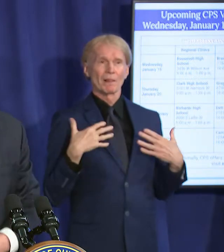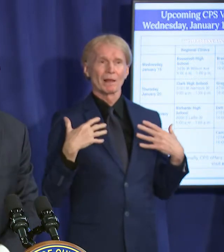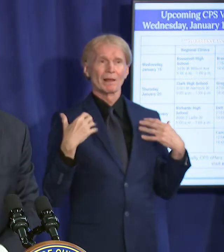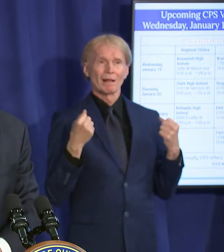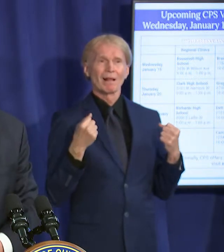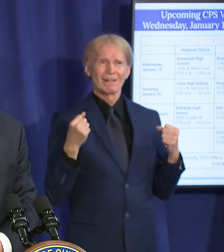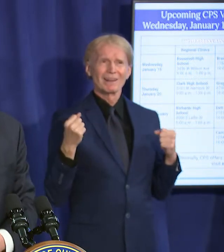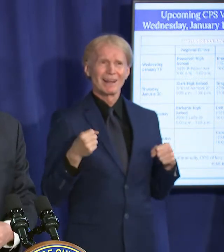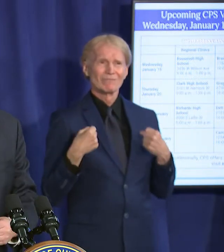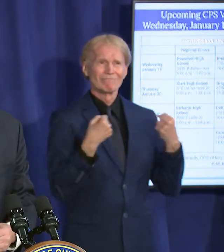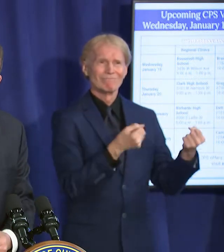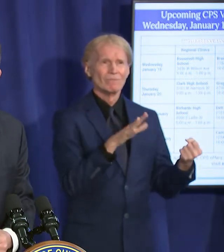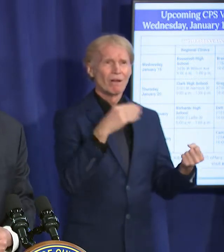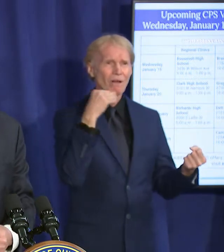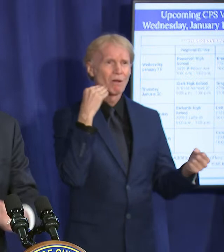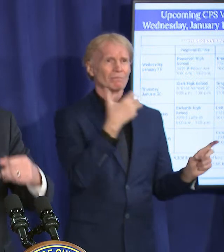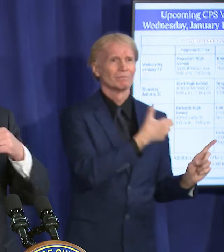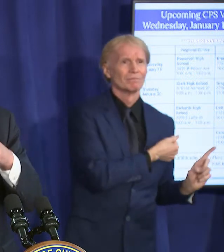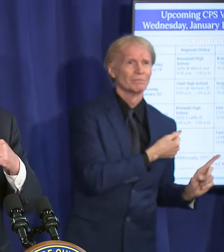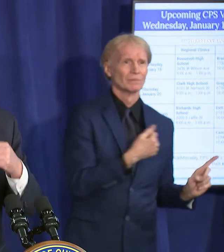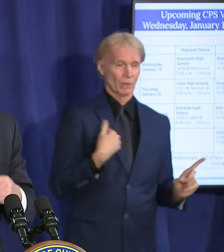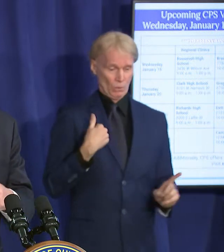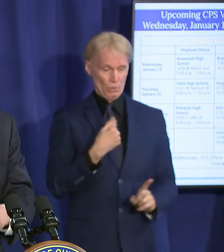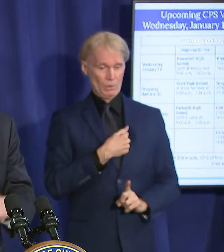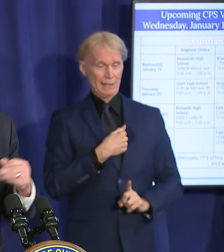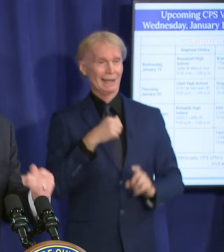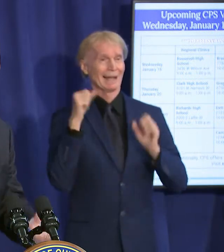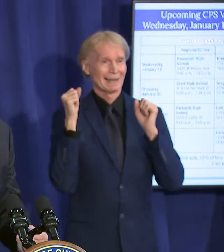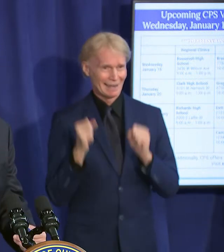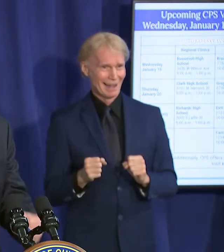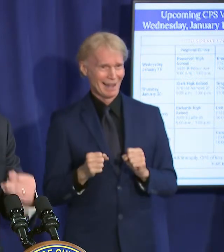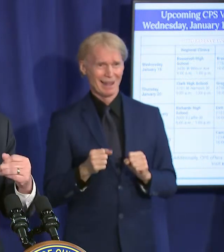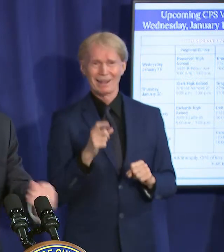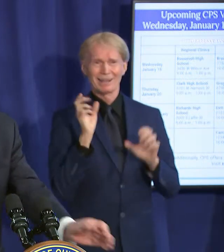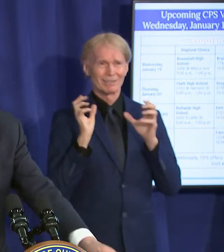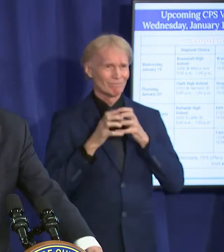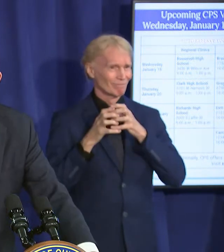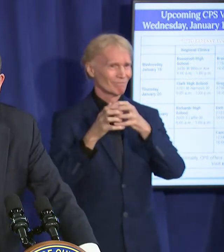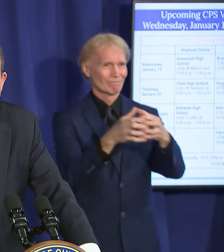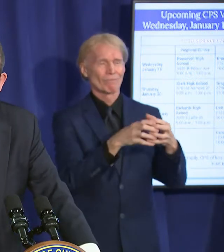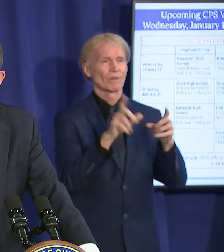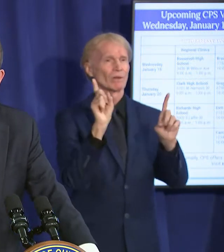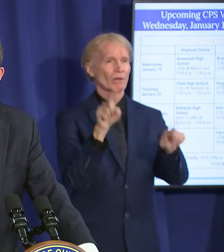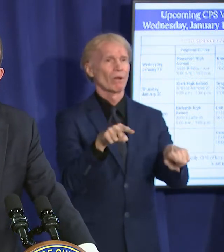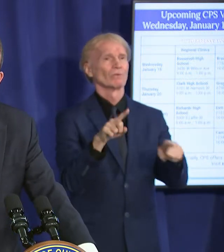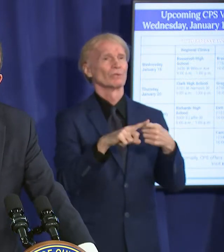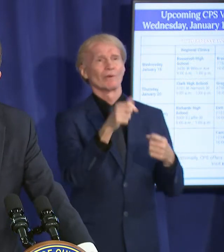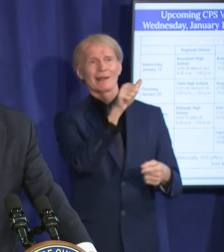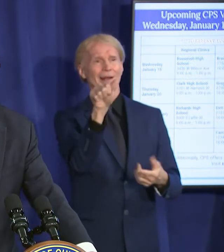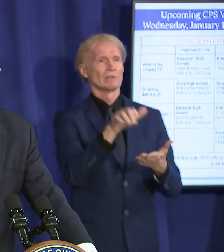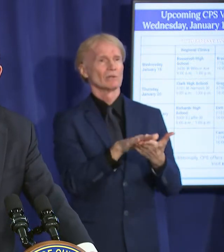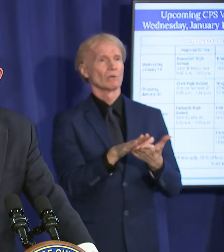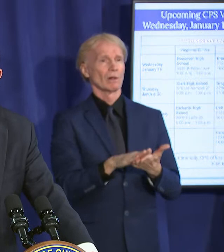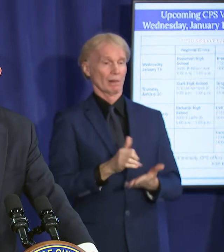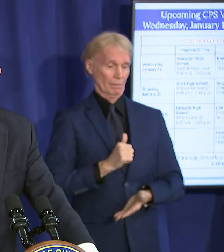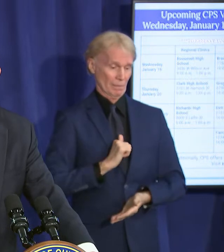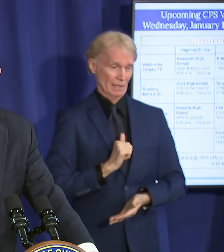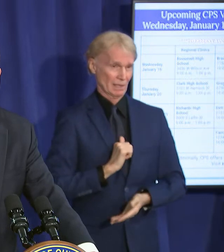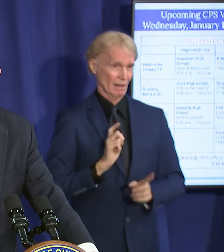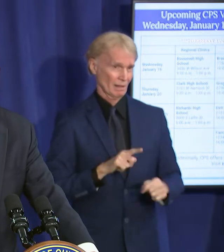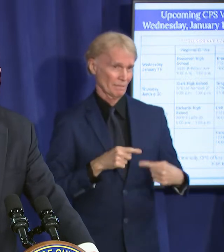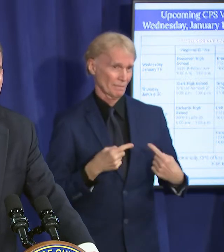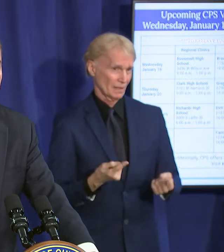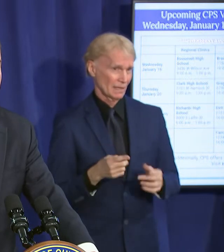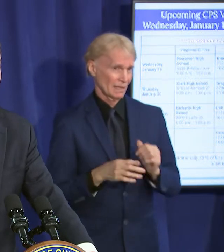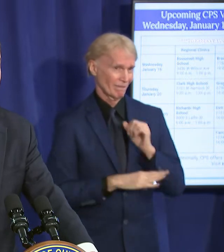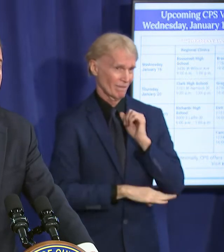have vaccinations across the city. These are mobile events. We can mobilize and go to any school. Ladies and gentlemen, I have never, since I've been here at the end of